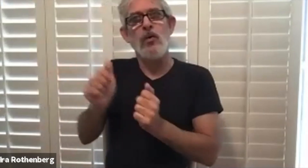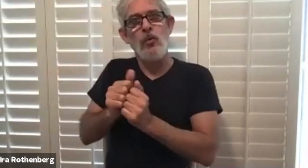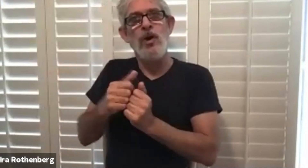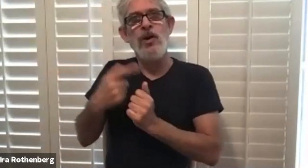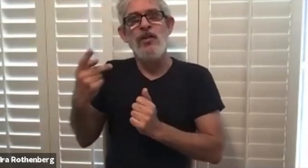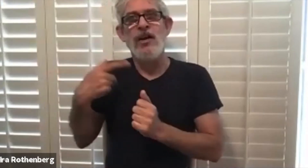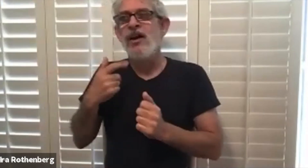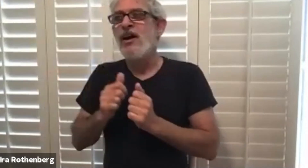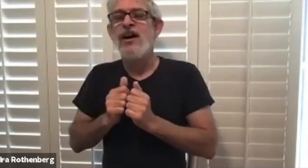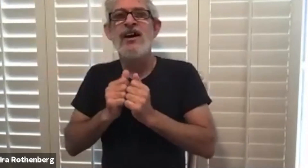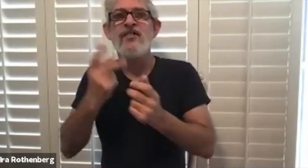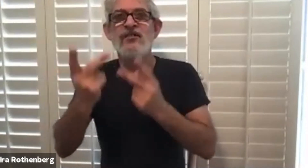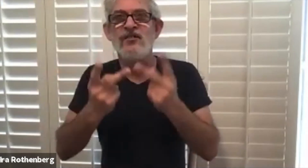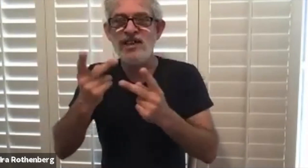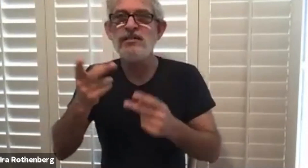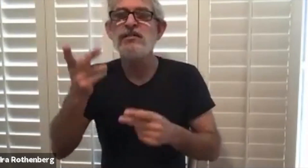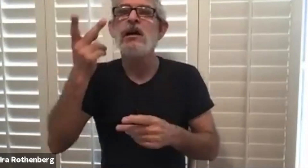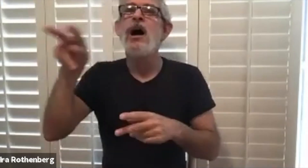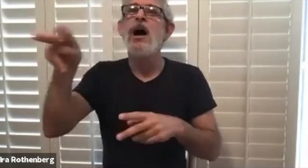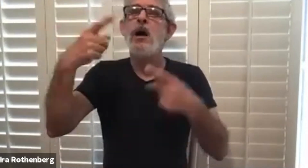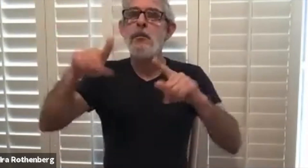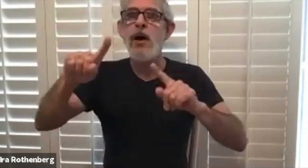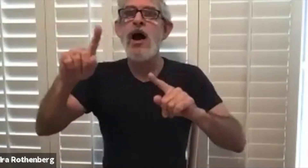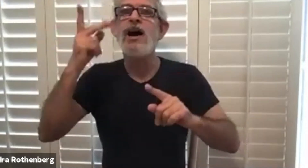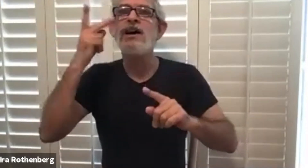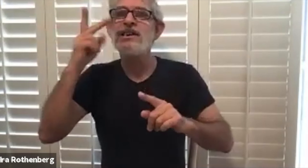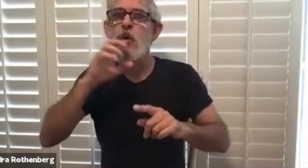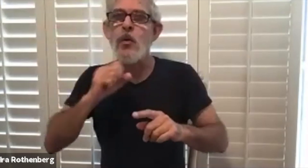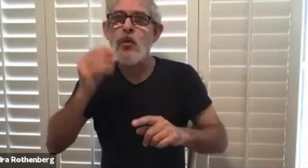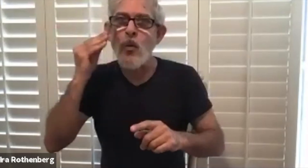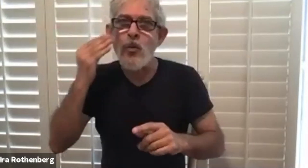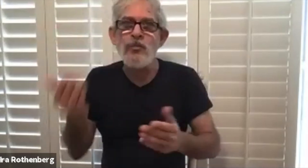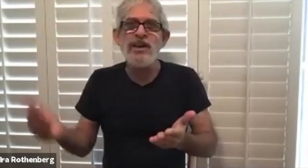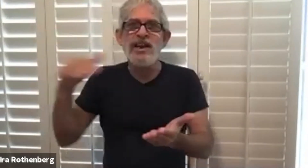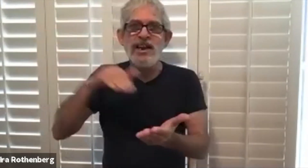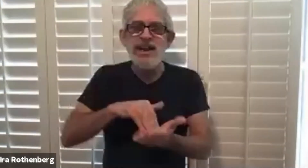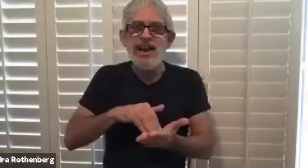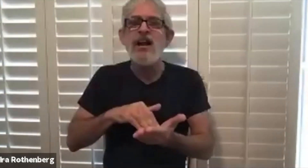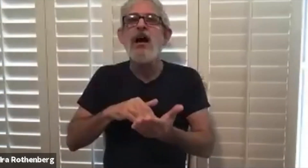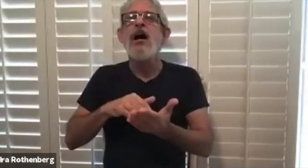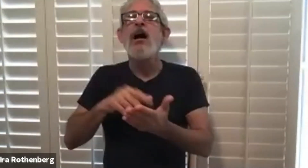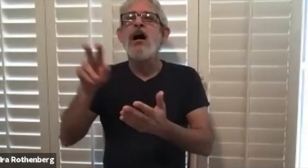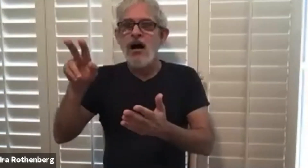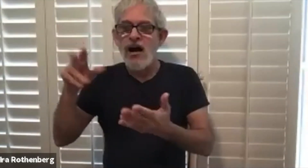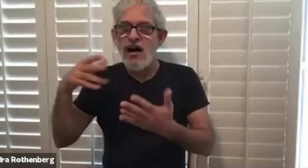I went with her and actually visited and saw that the home is still there, that it still